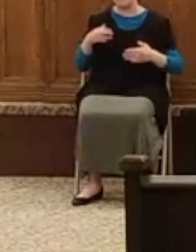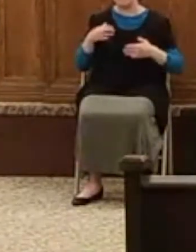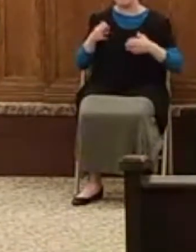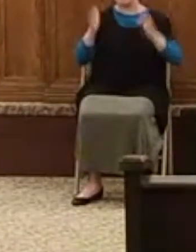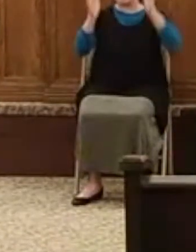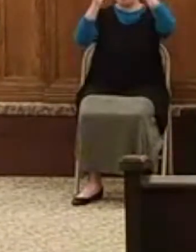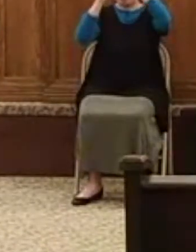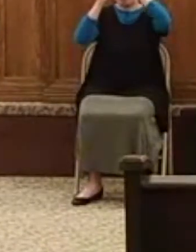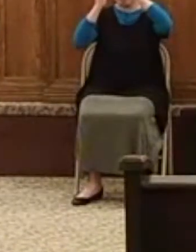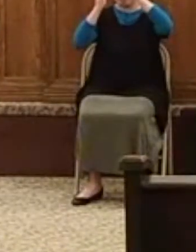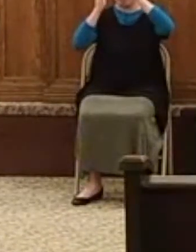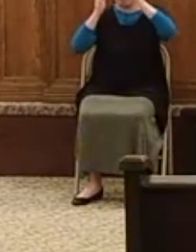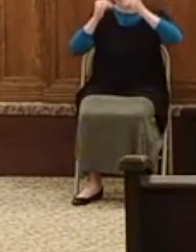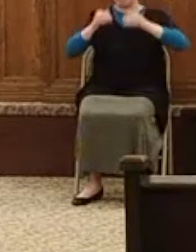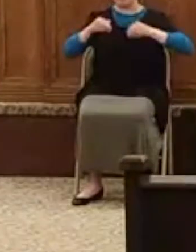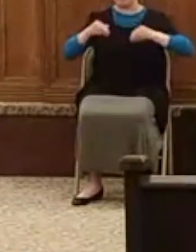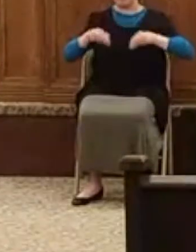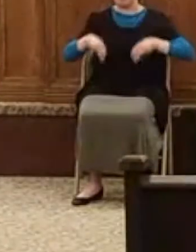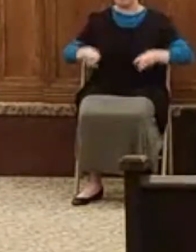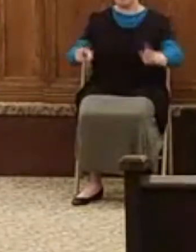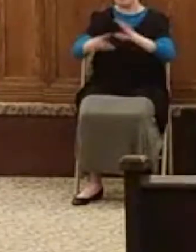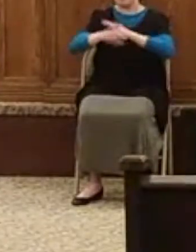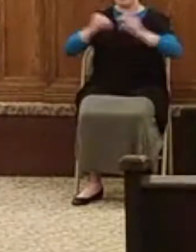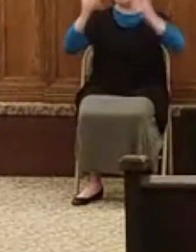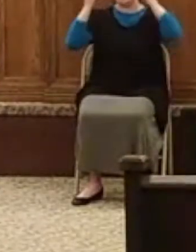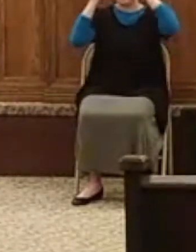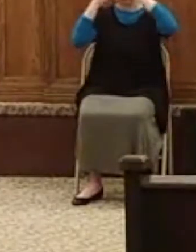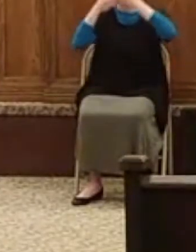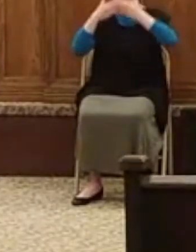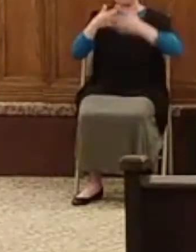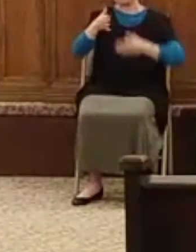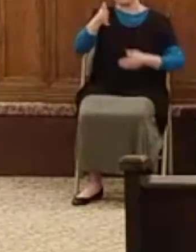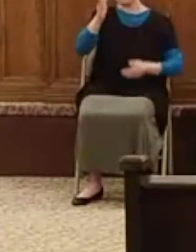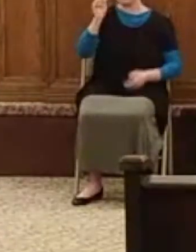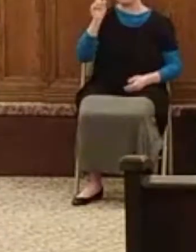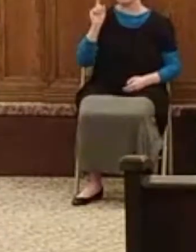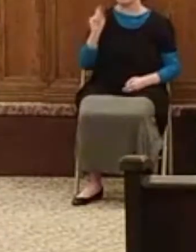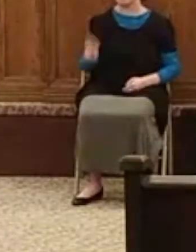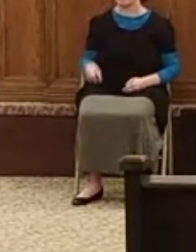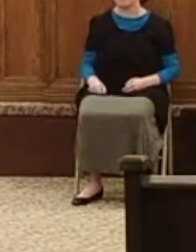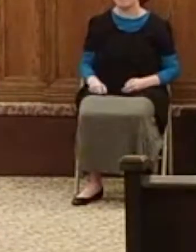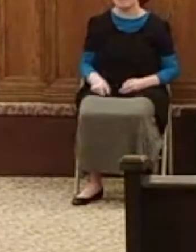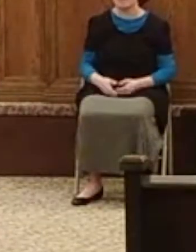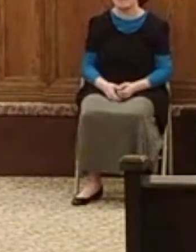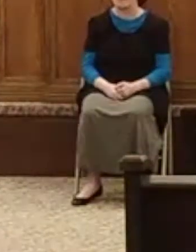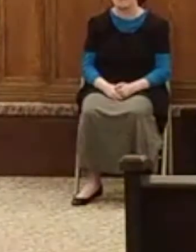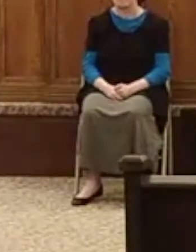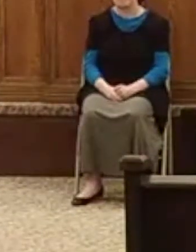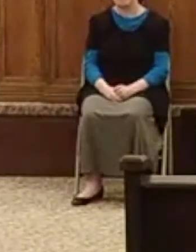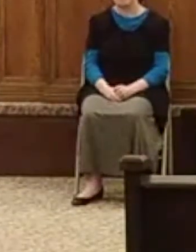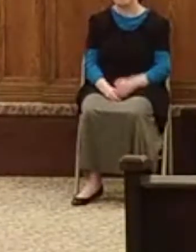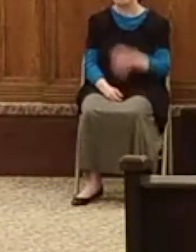give hope and give a way out of the darkness. That's what they need.